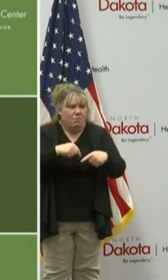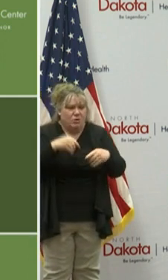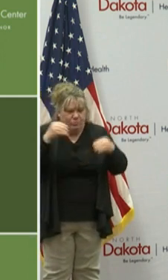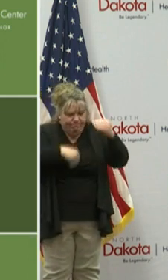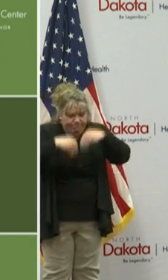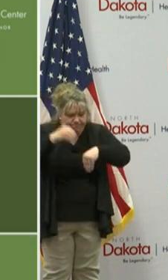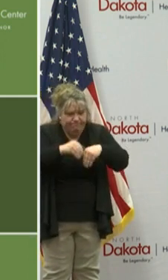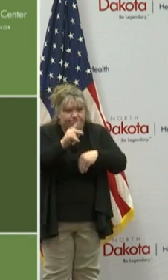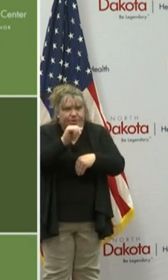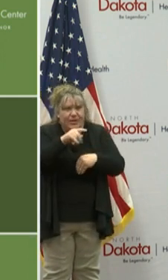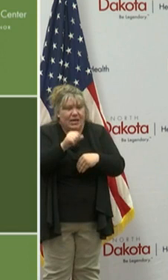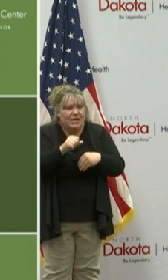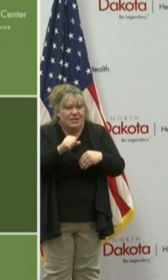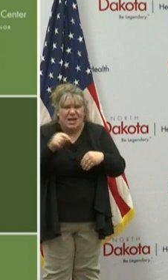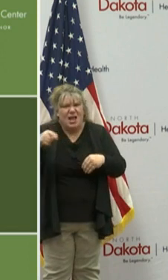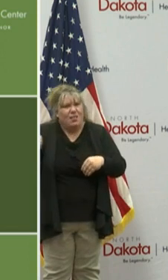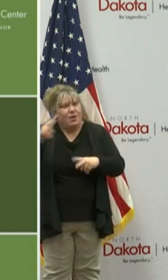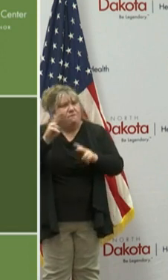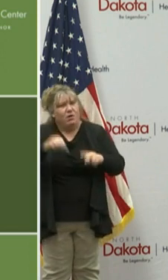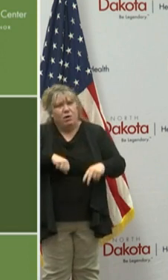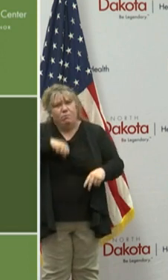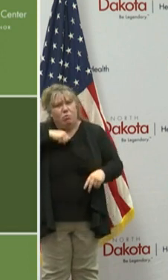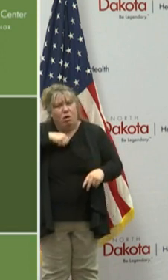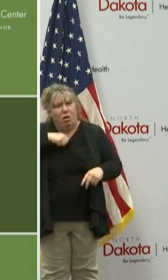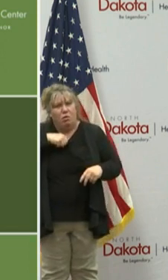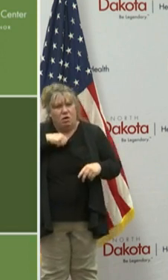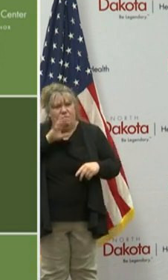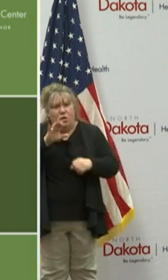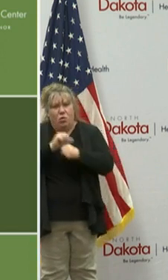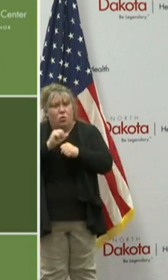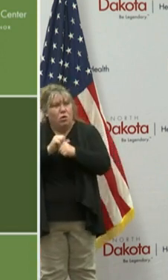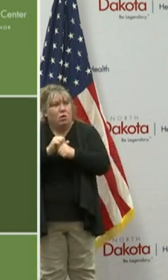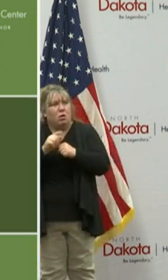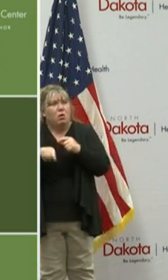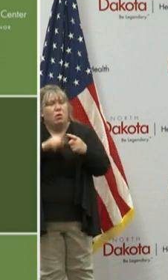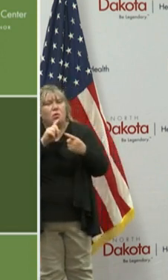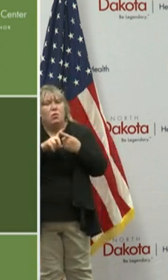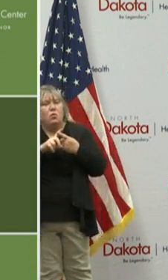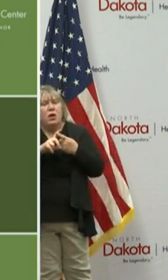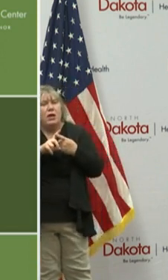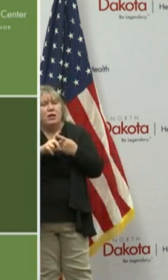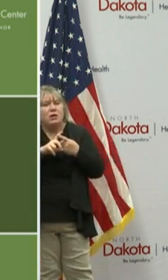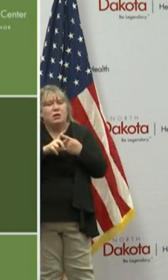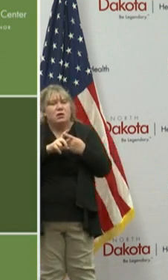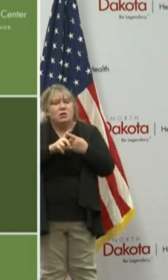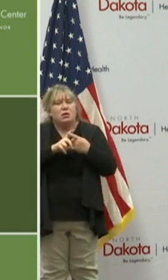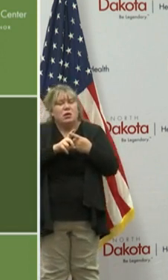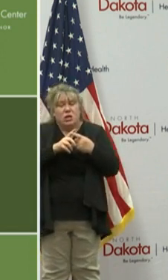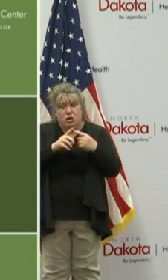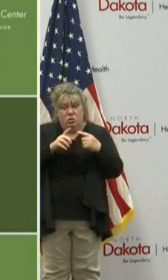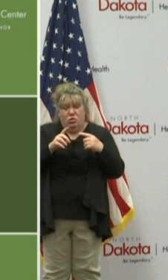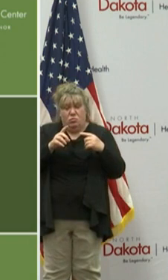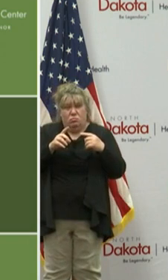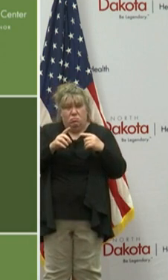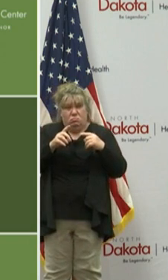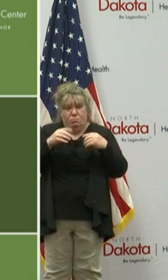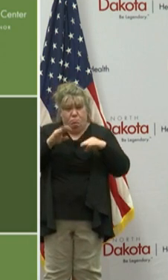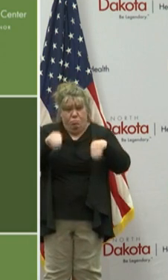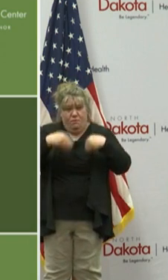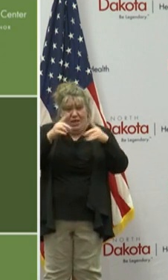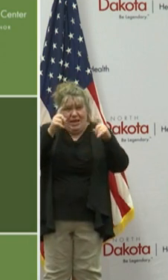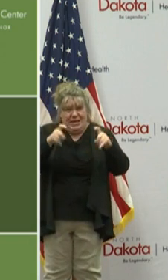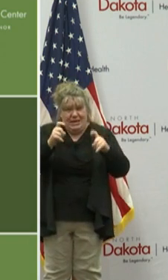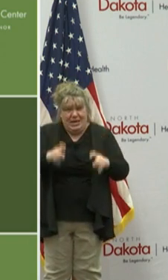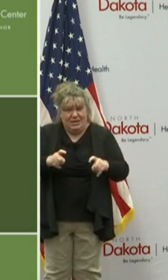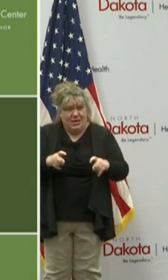kits, and they take pride in it because when you're going through a contact, or when you're going through testing and